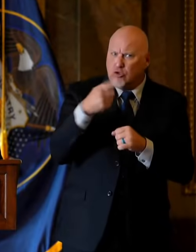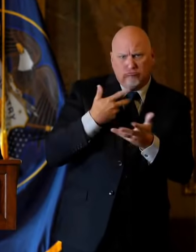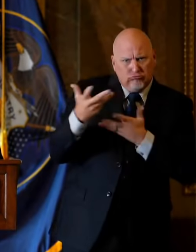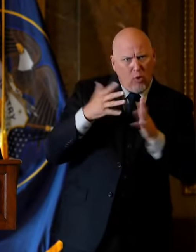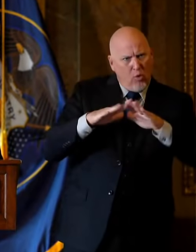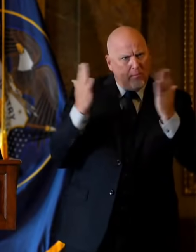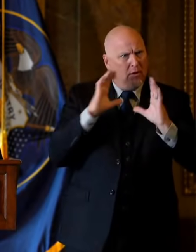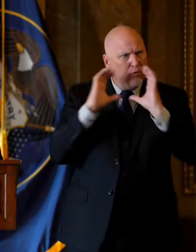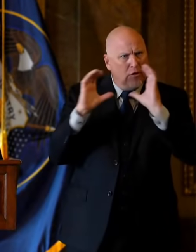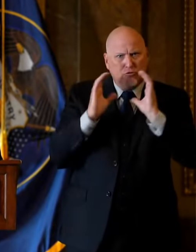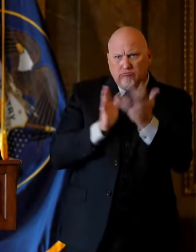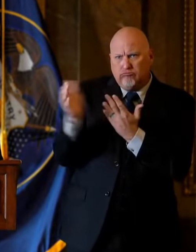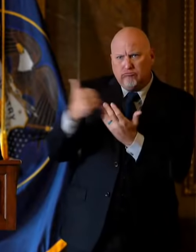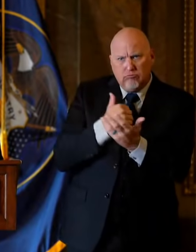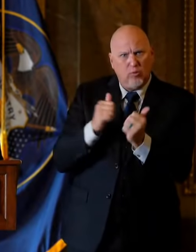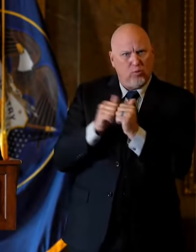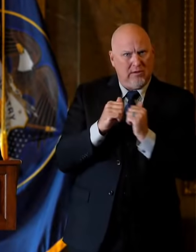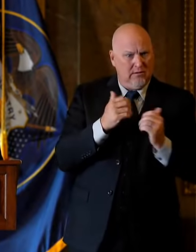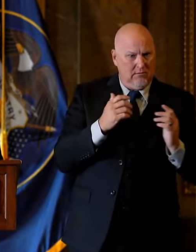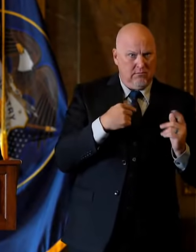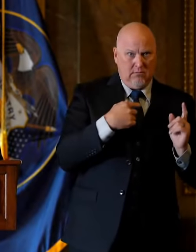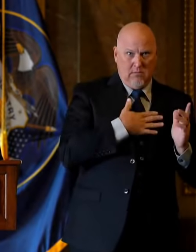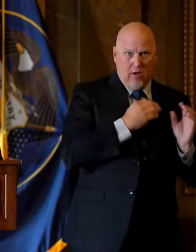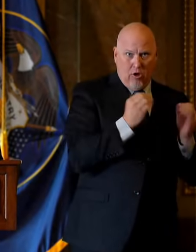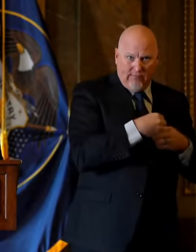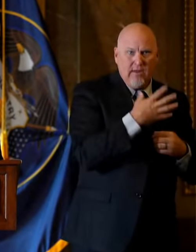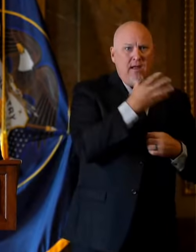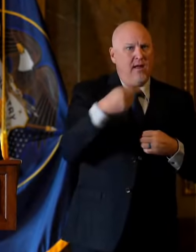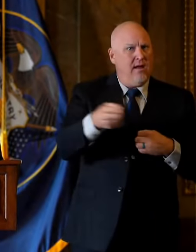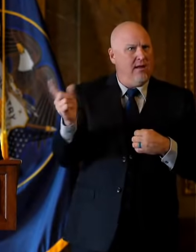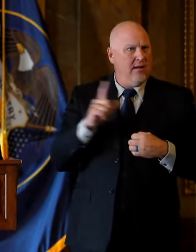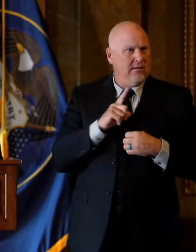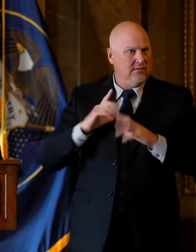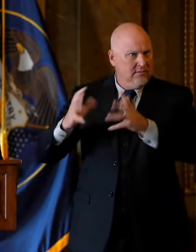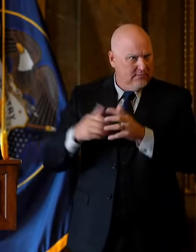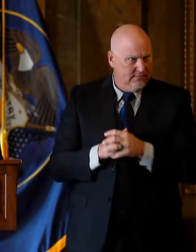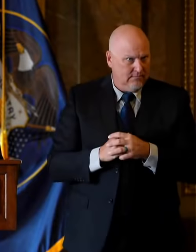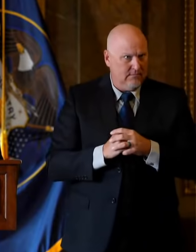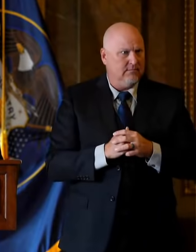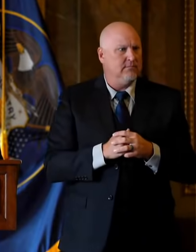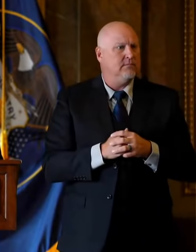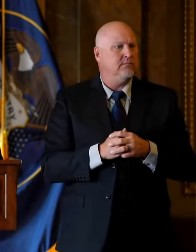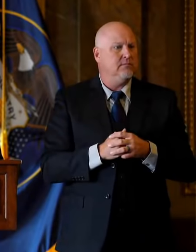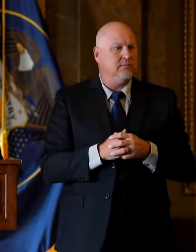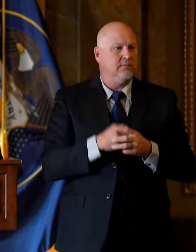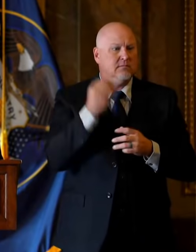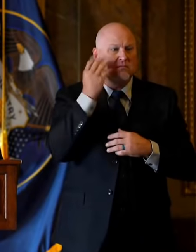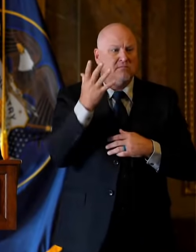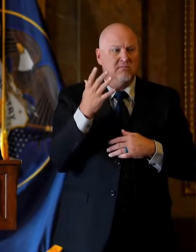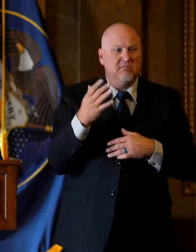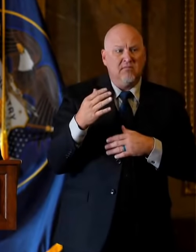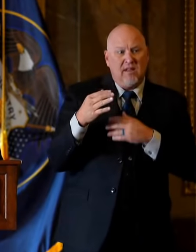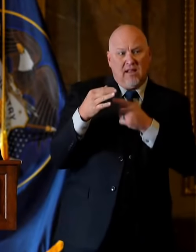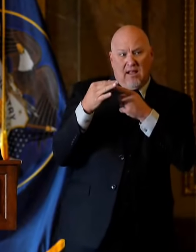them. However, leadership is not the legislature, and